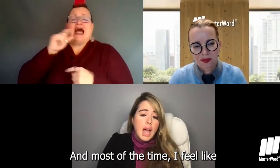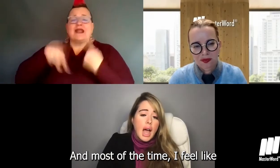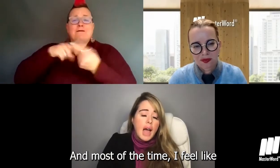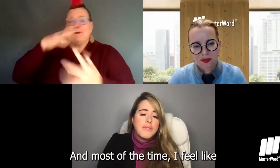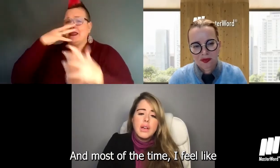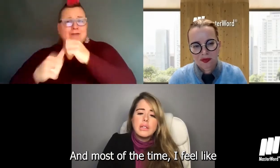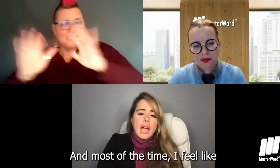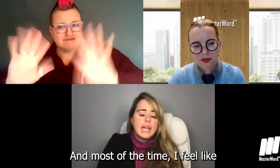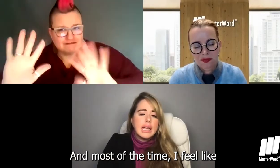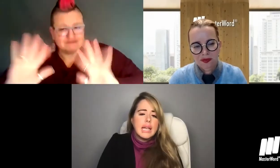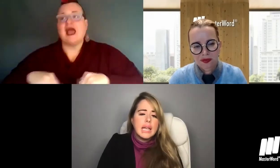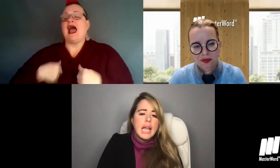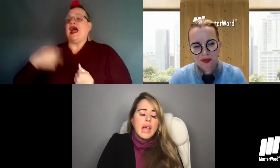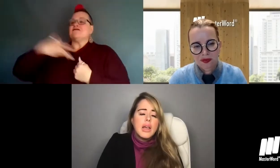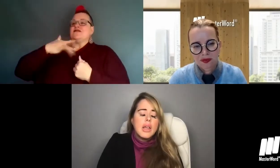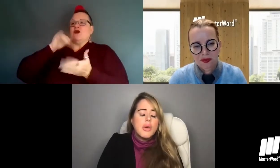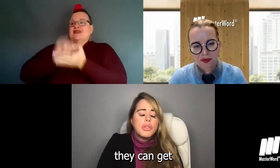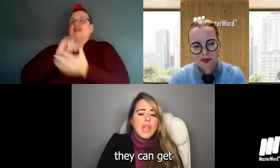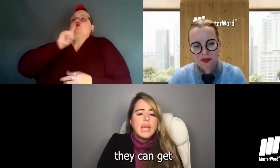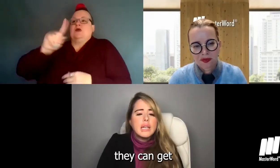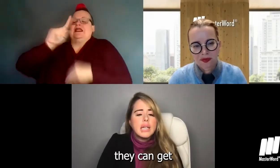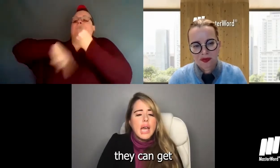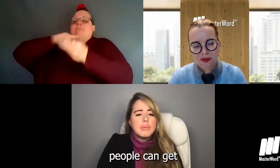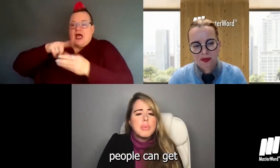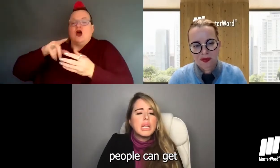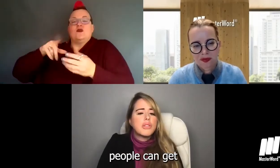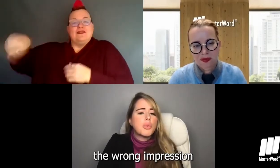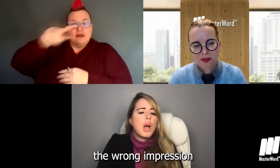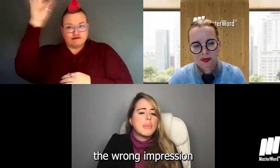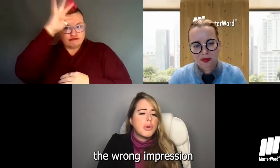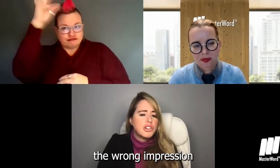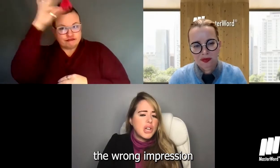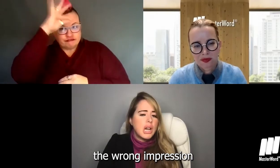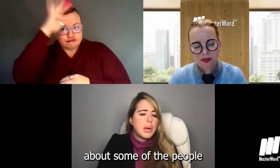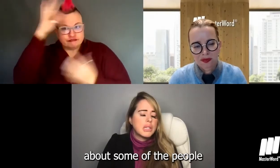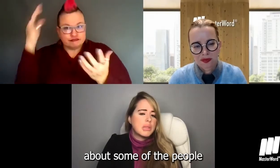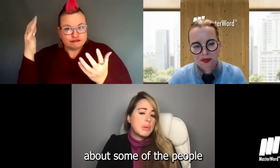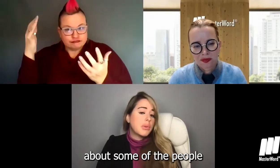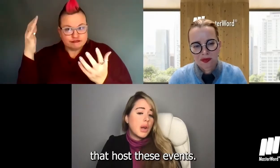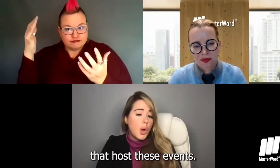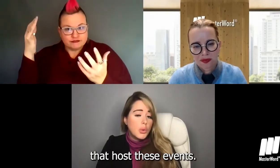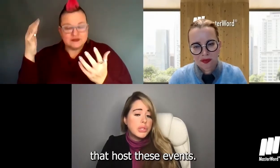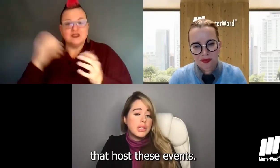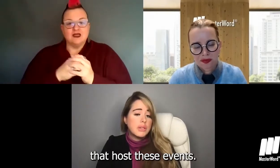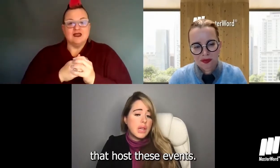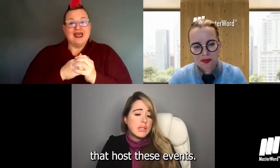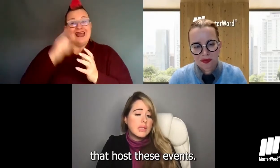I feel like they can get people can get the wrong impression about some of the people that host these events.